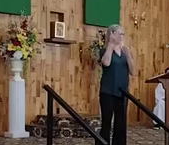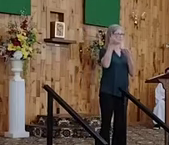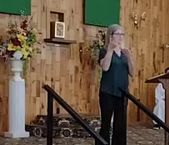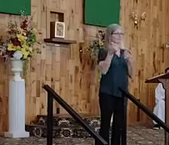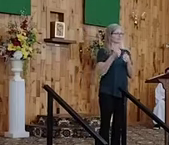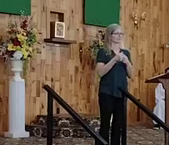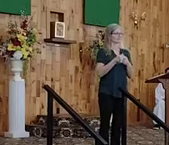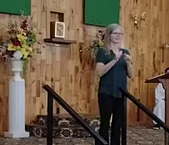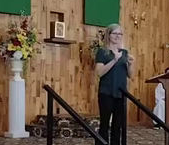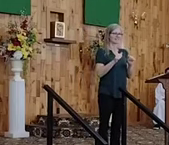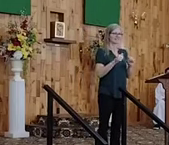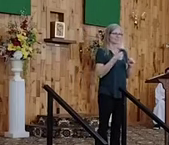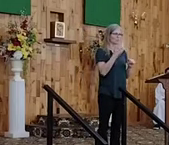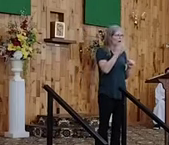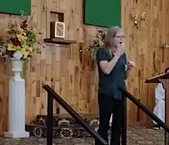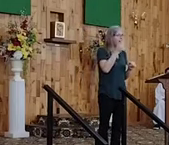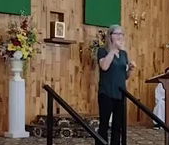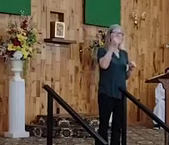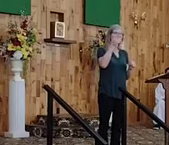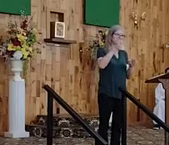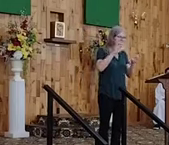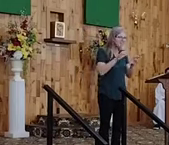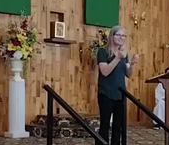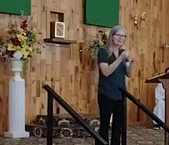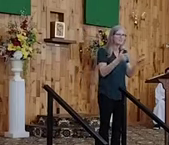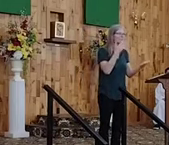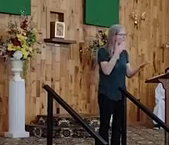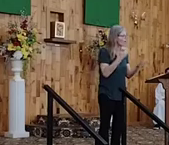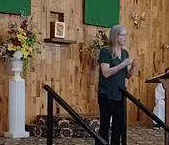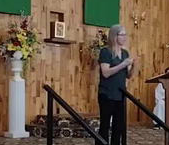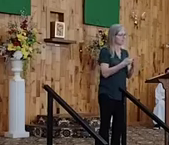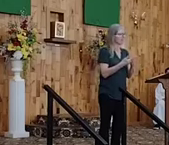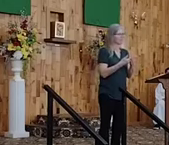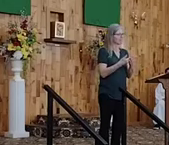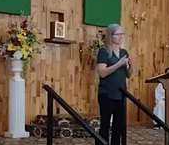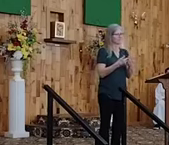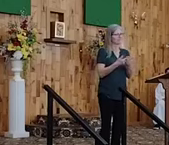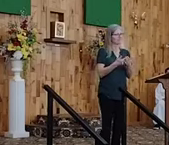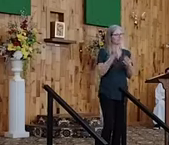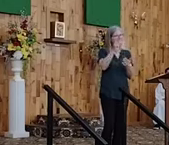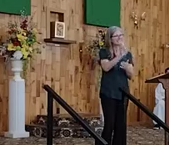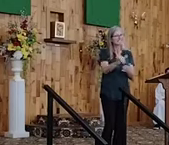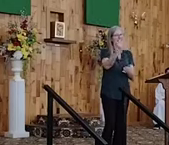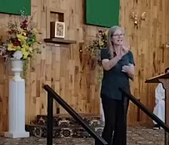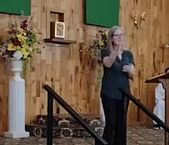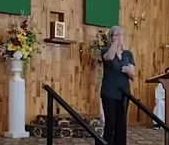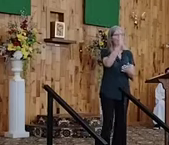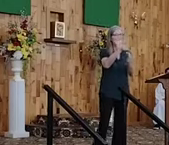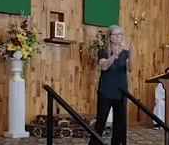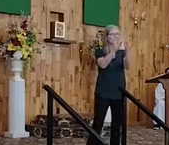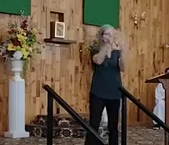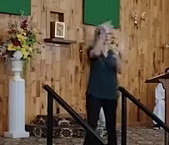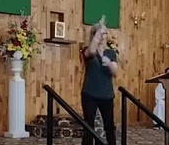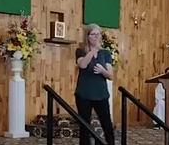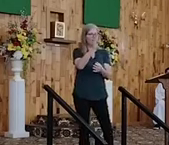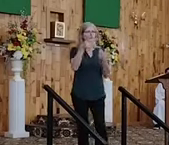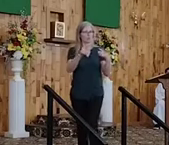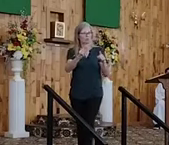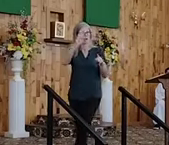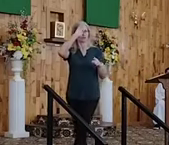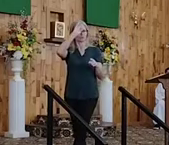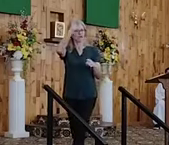my goodness, he does all things. Wow. He does all things well. Because he's the same God, a perfect God. When creation was